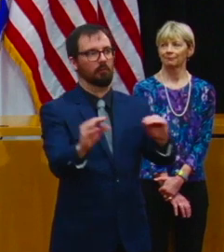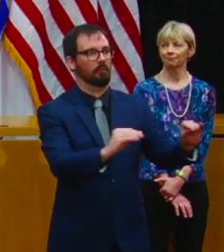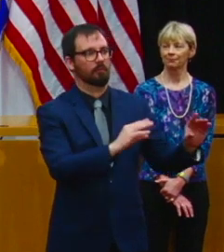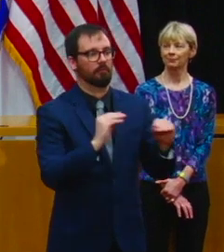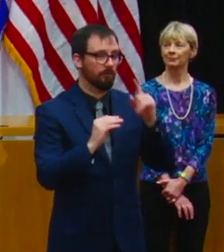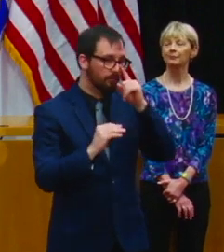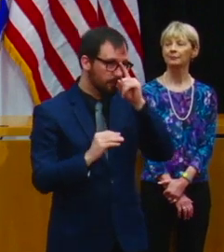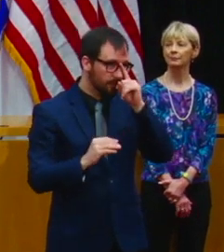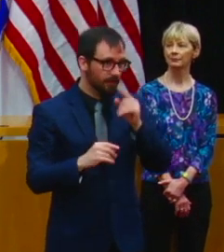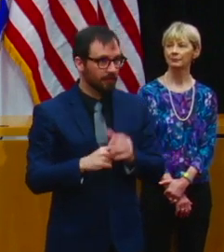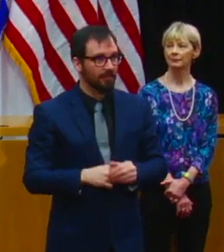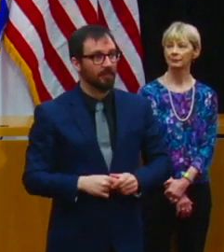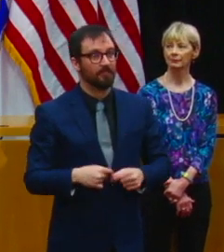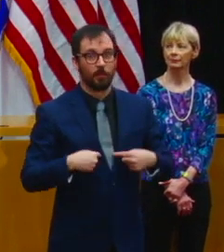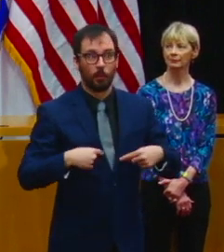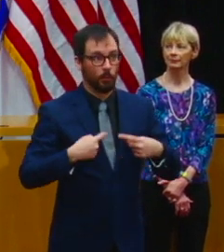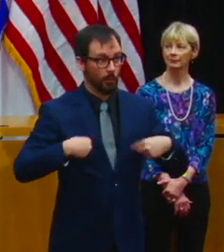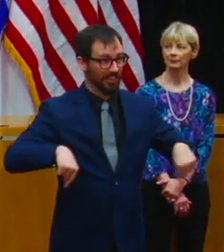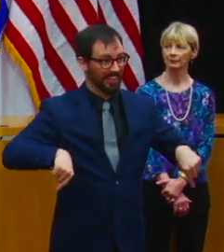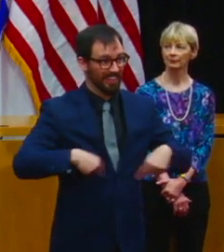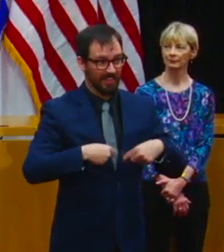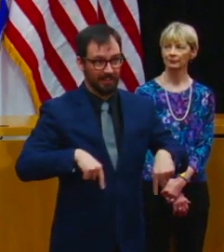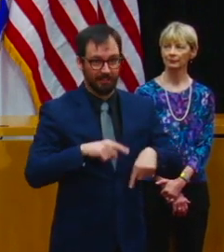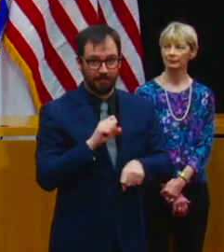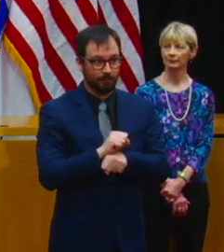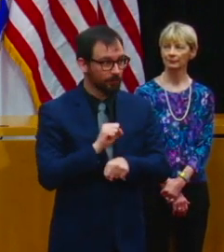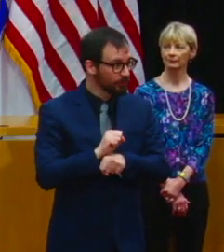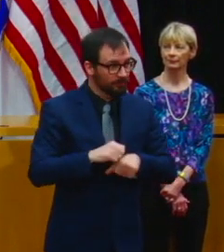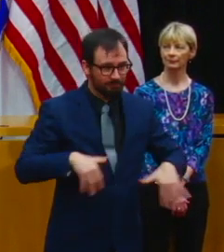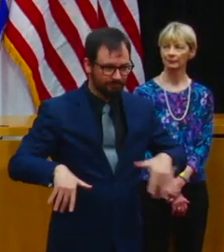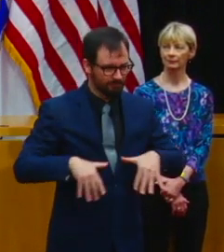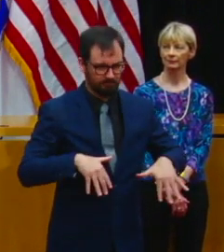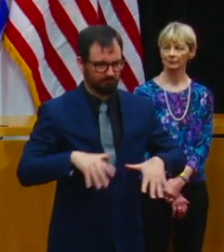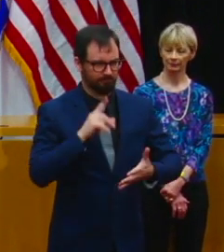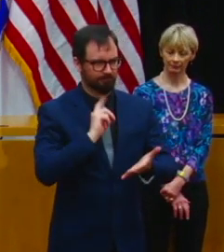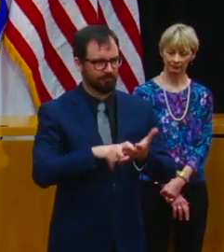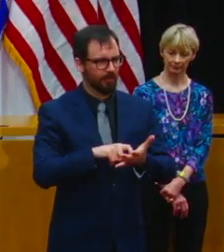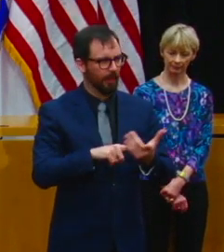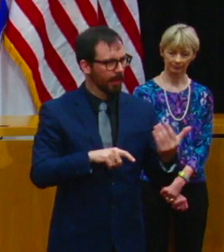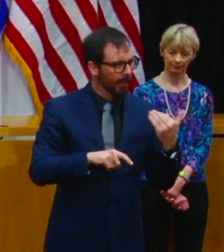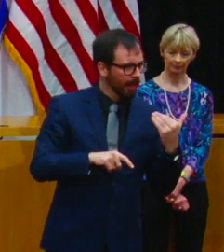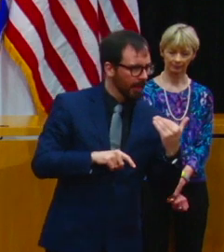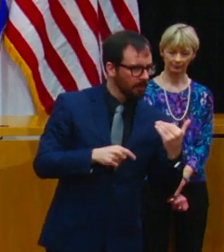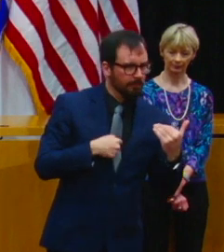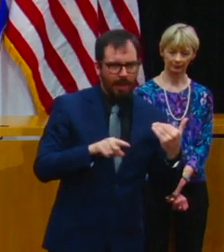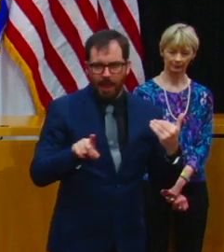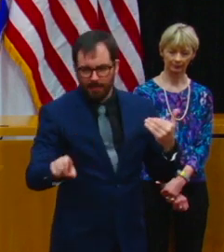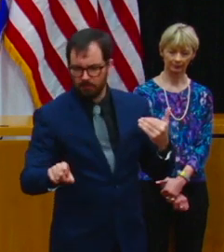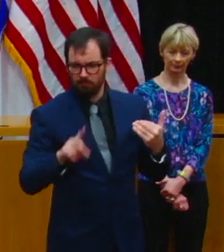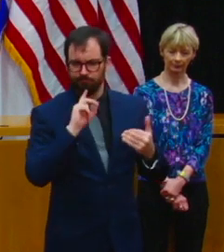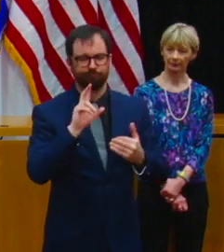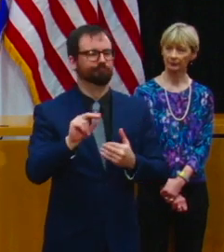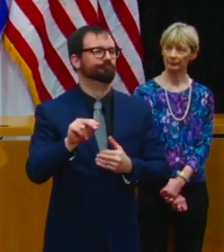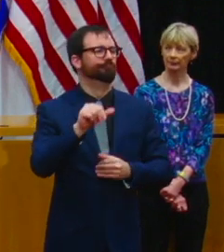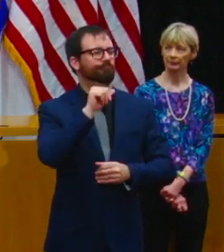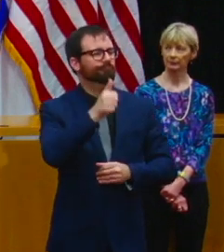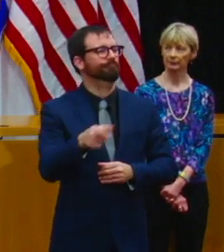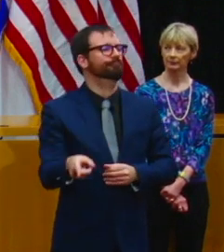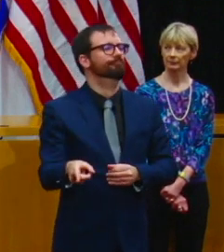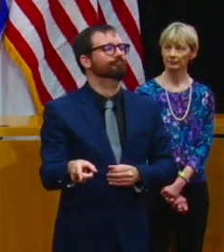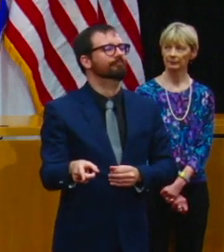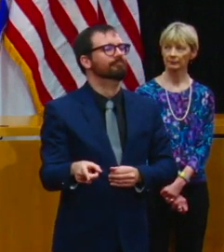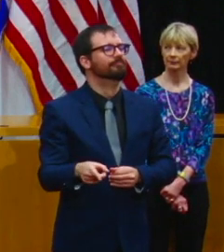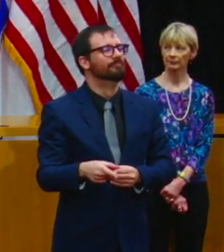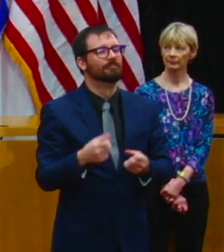with our colleagues in other states, the answer we get about what they're actually doing is a little different than the one we've been told, or in some cases even, you